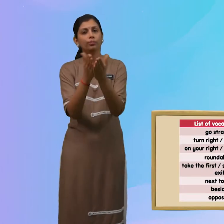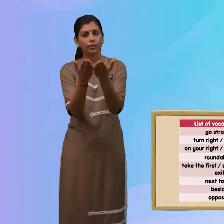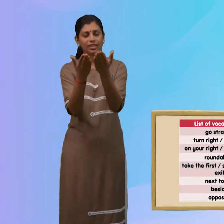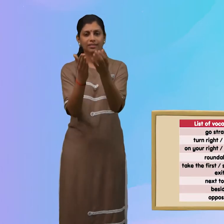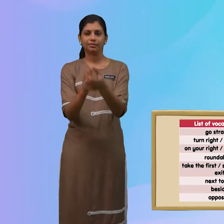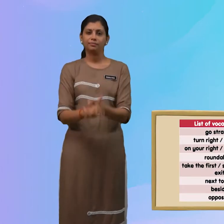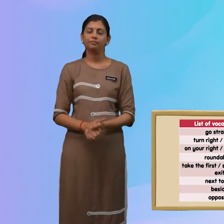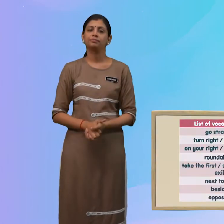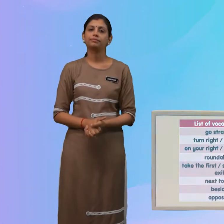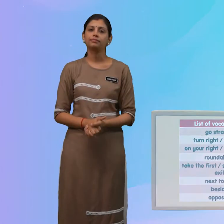book.